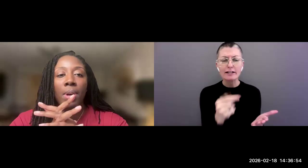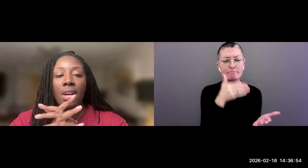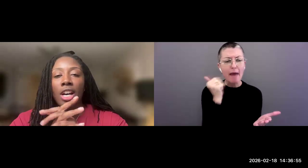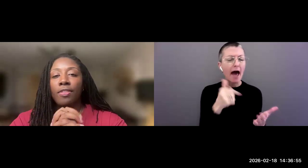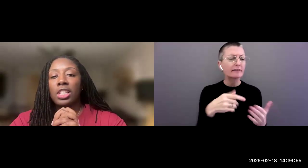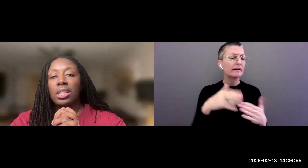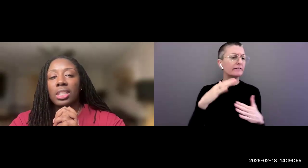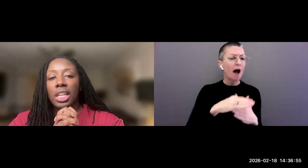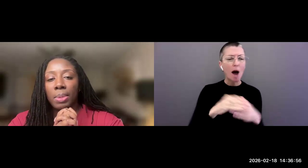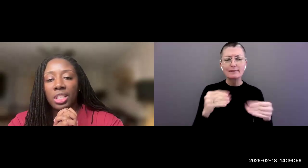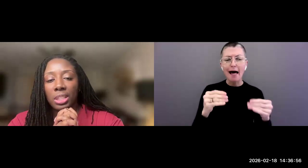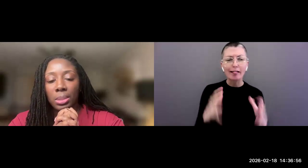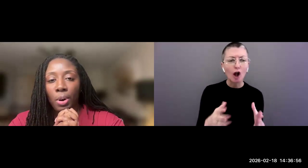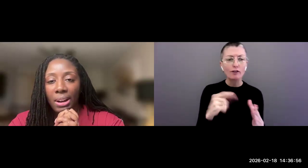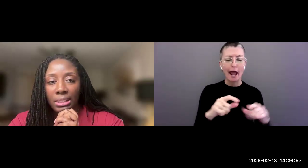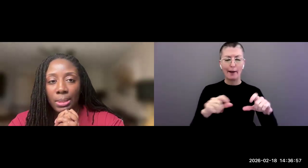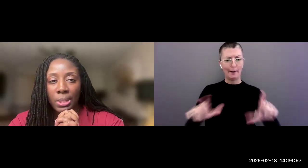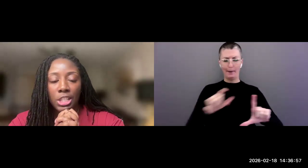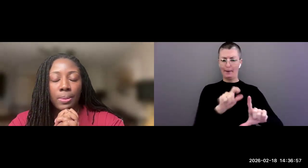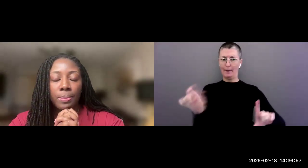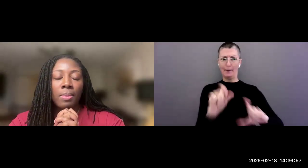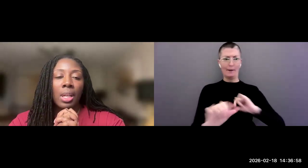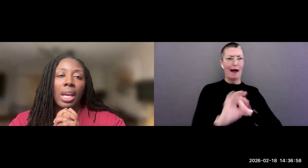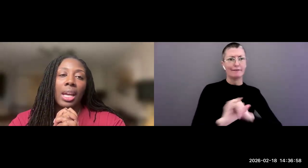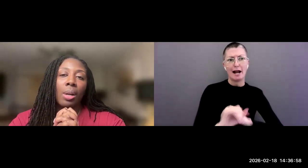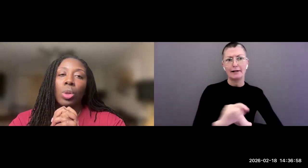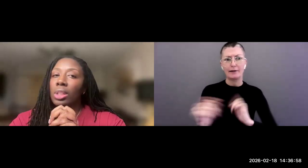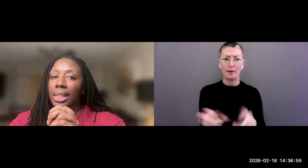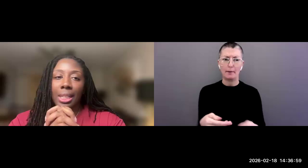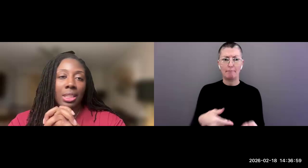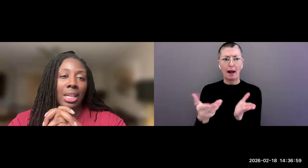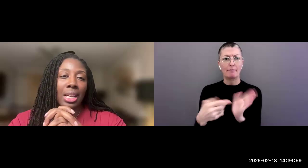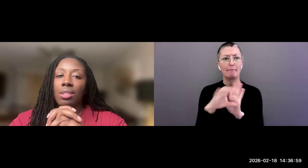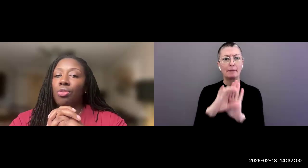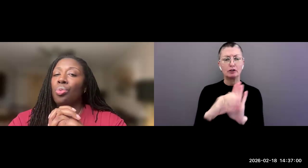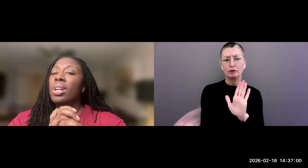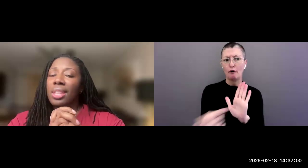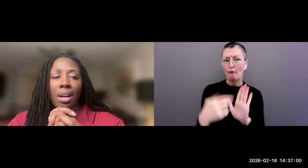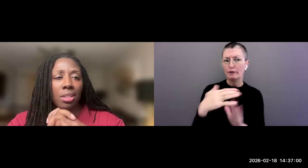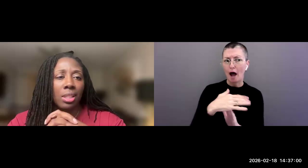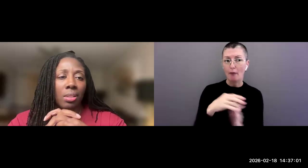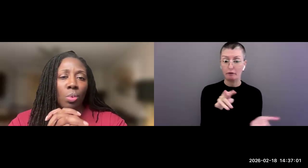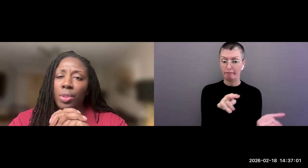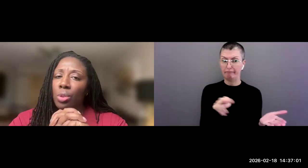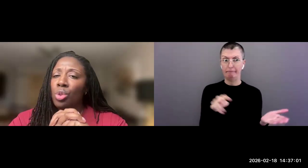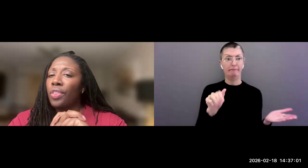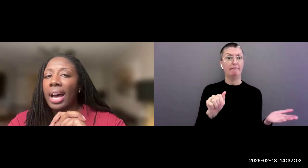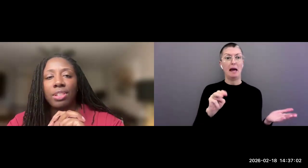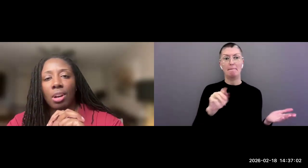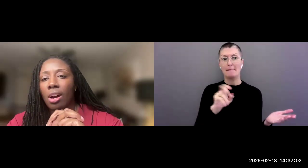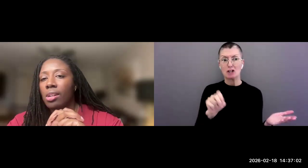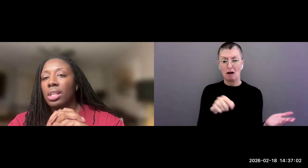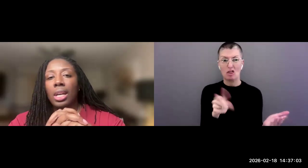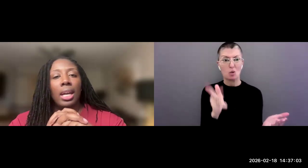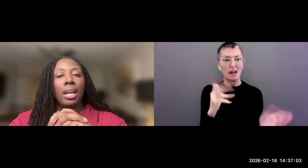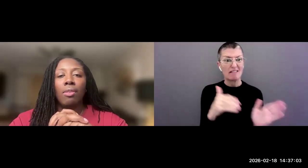on top of this image, this product image. And we'll look and it says 3,000 reviews,